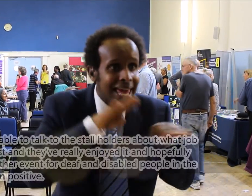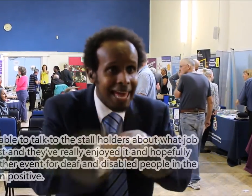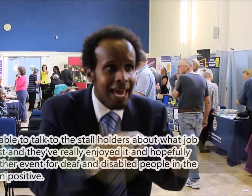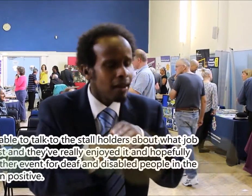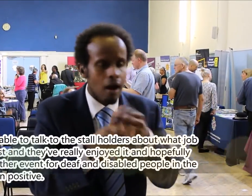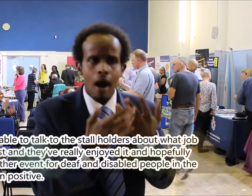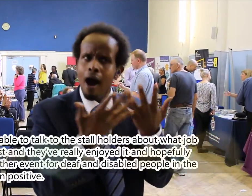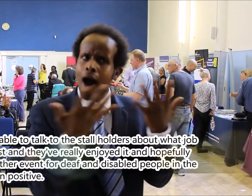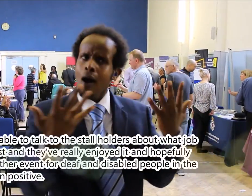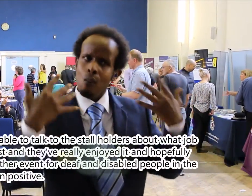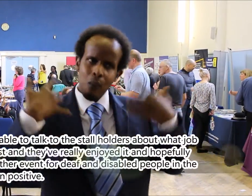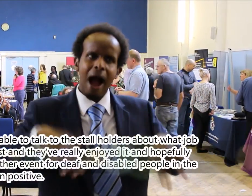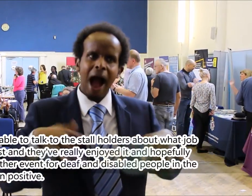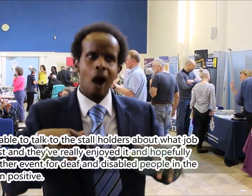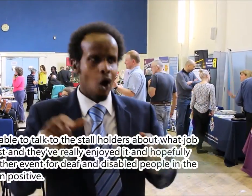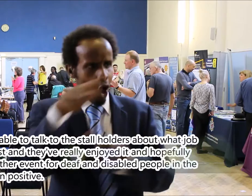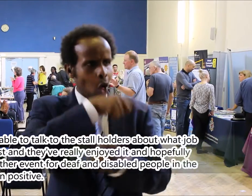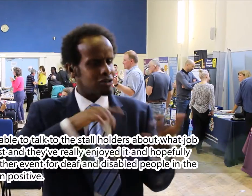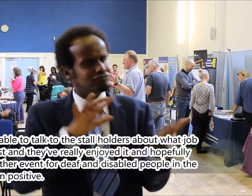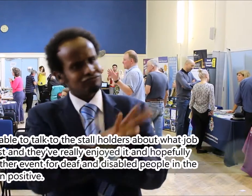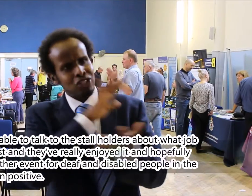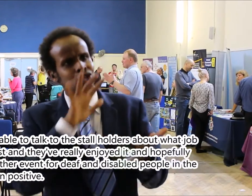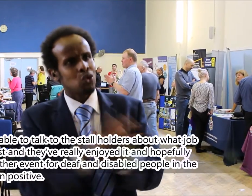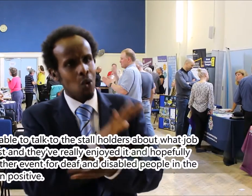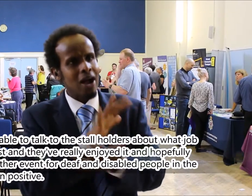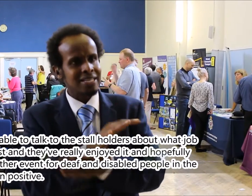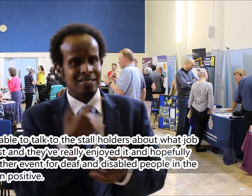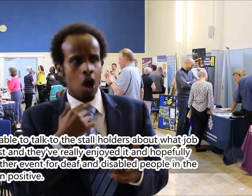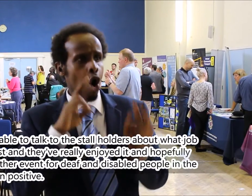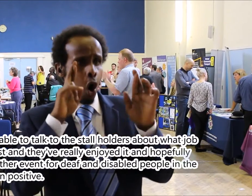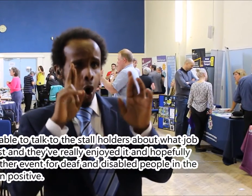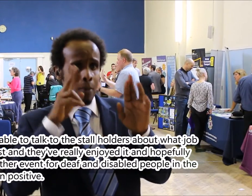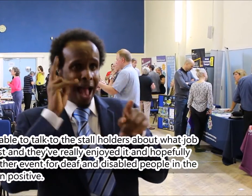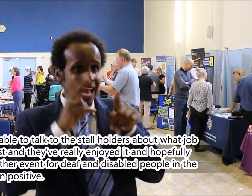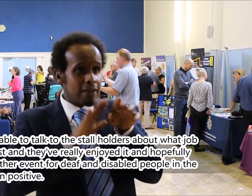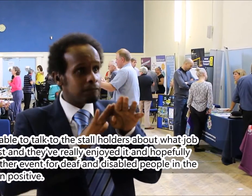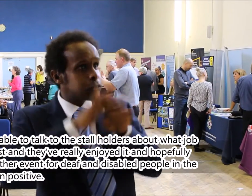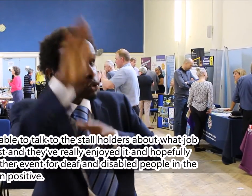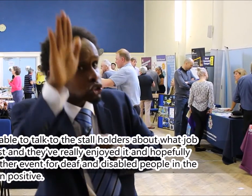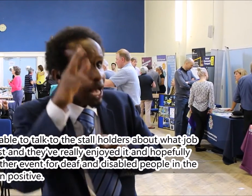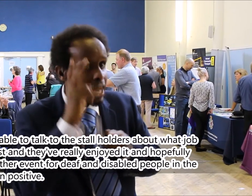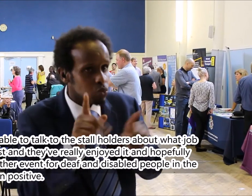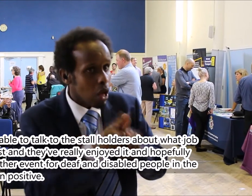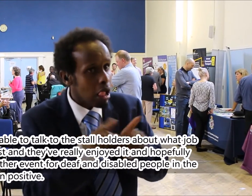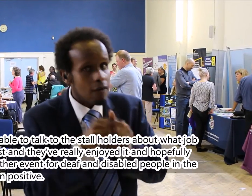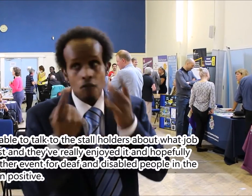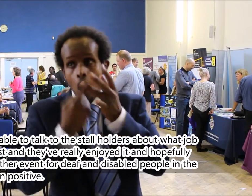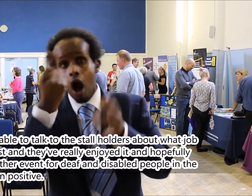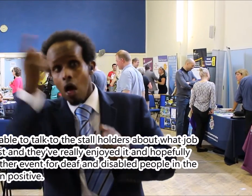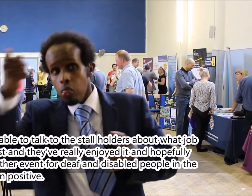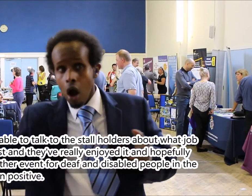the stall about what job opportunities exist. So they've really enjoyed it, and they are hoping that there will be another